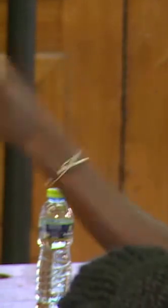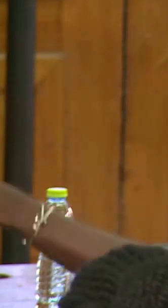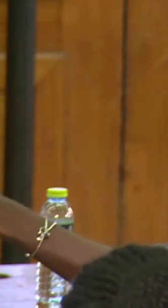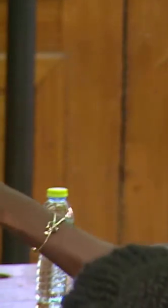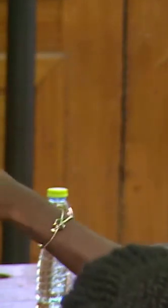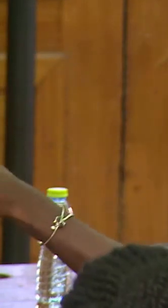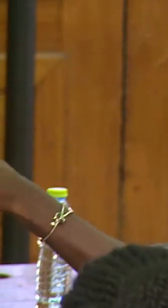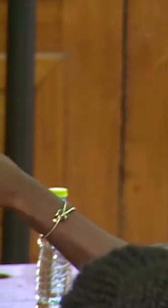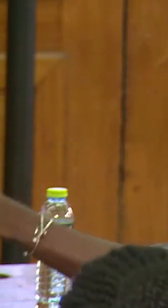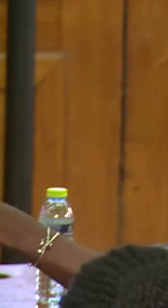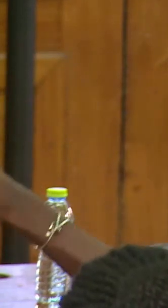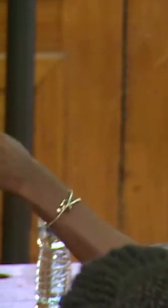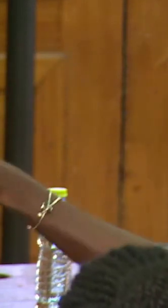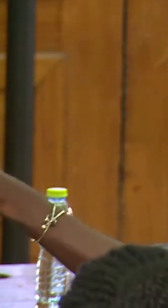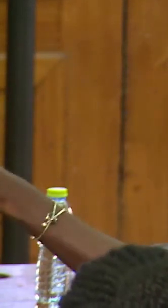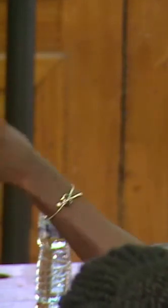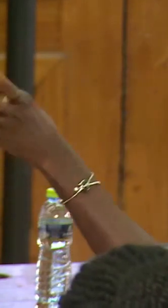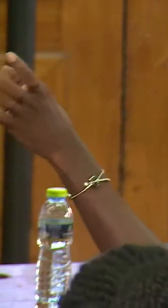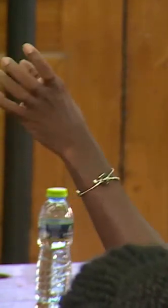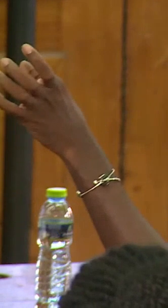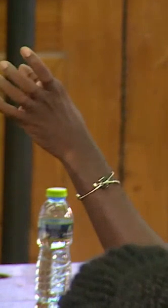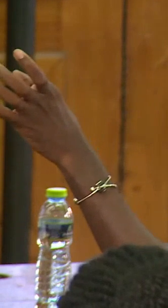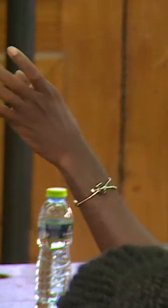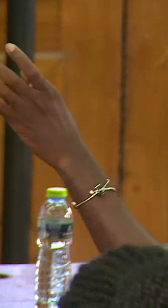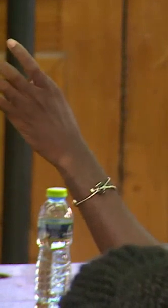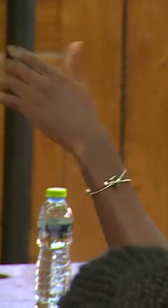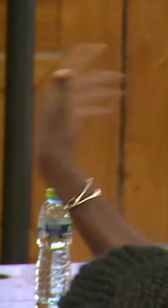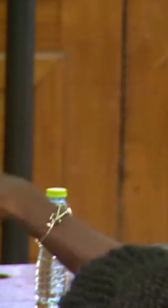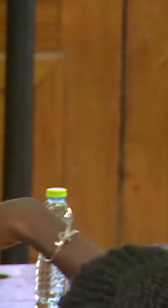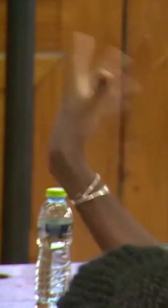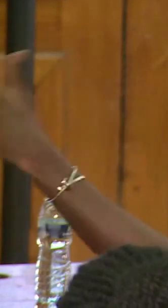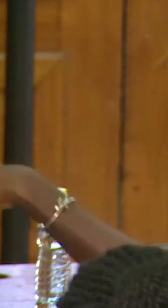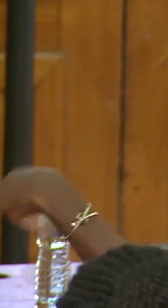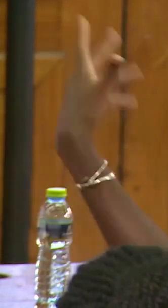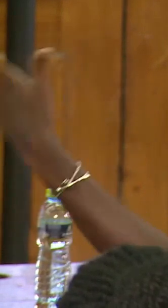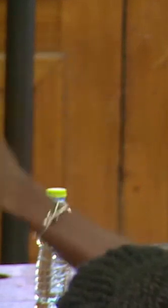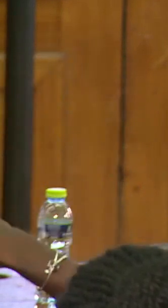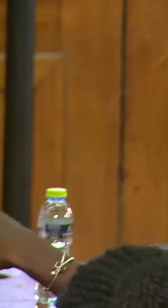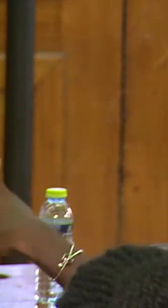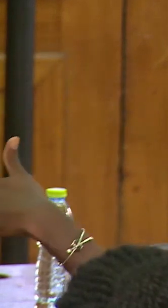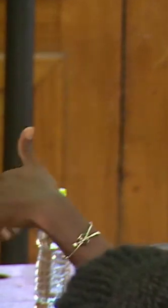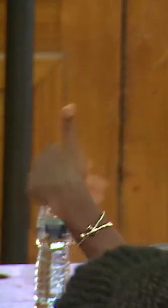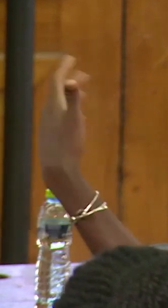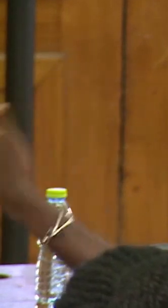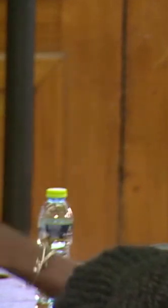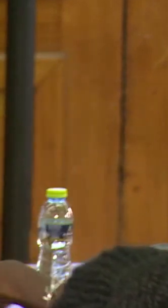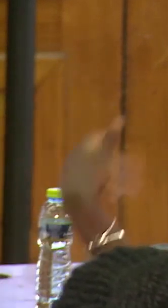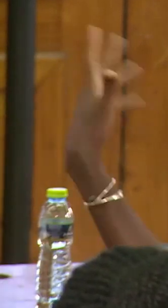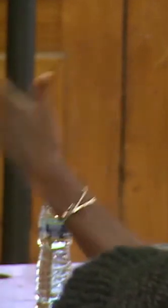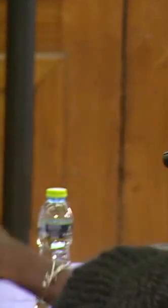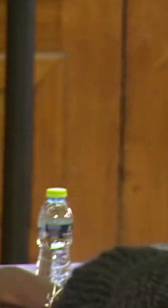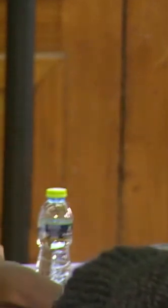into the nurses' curricula, and it just runs by itself. So all healthcare workers are